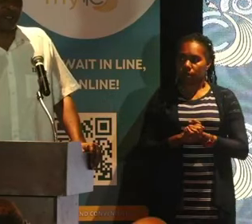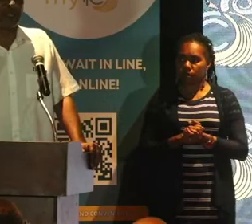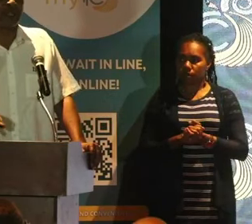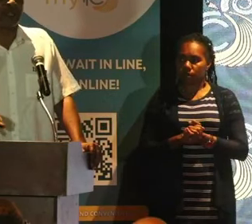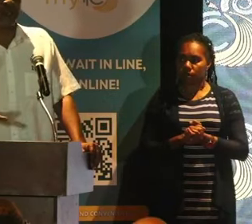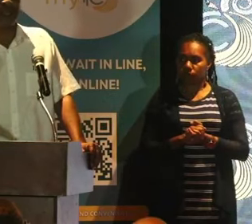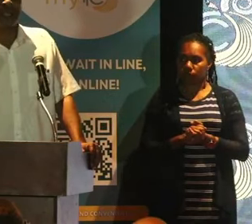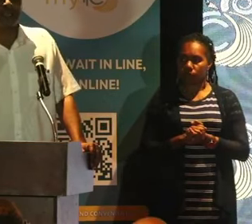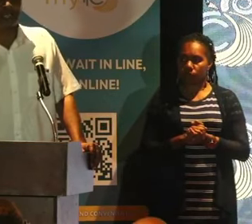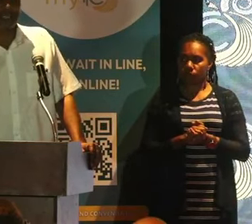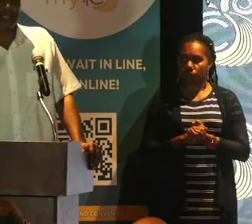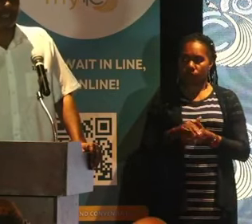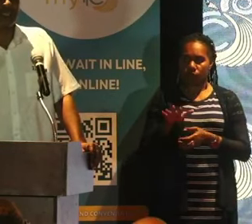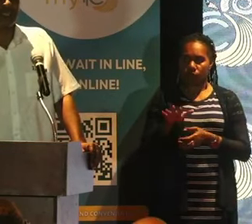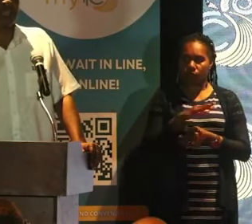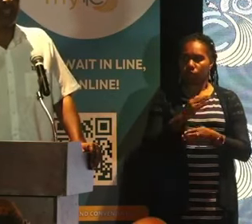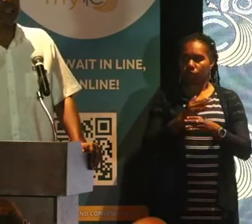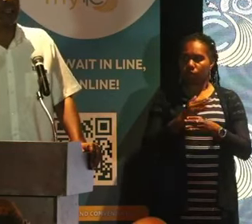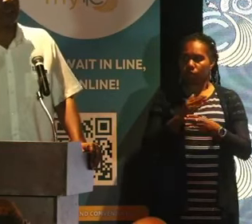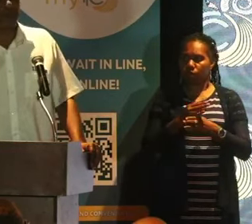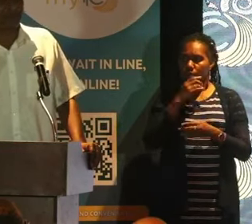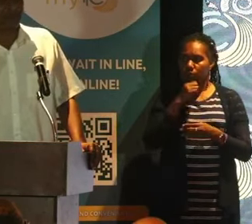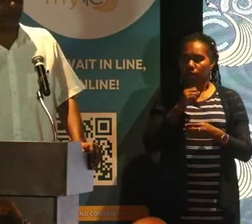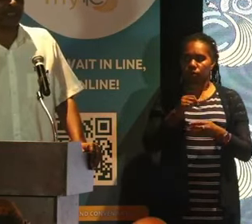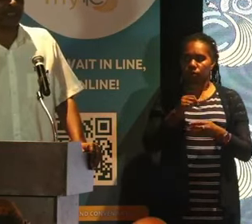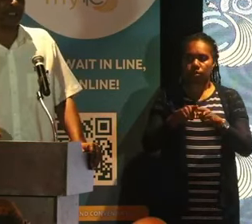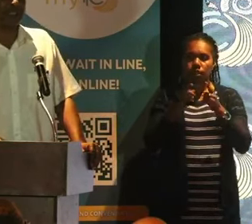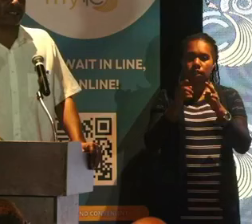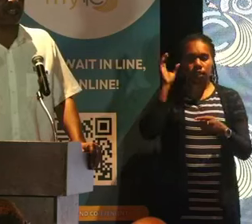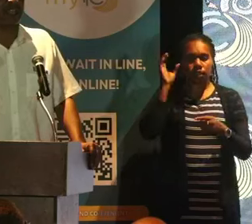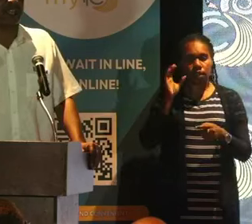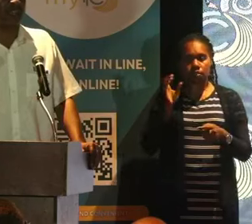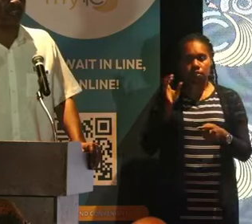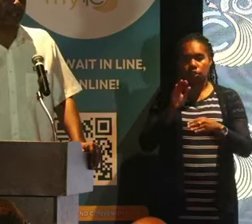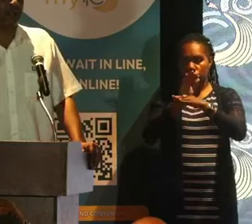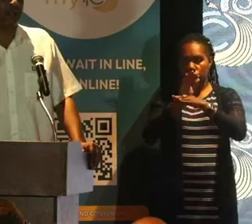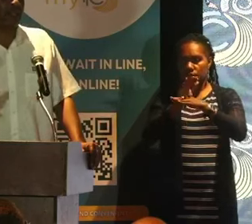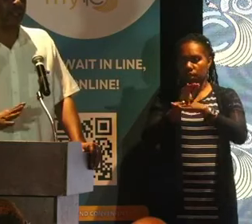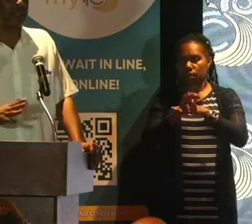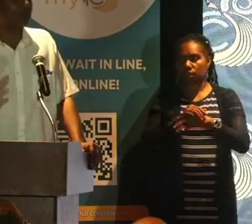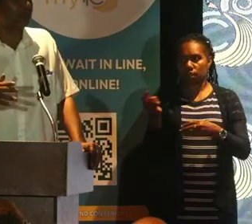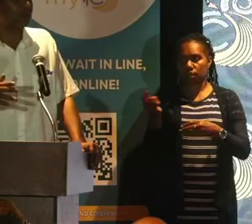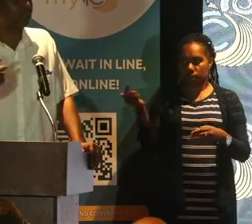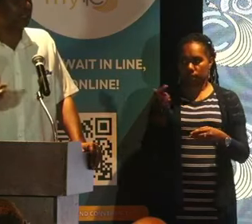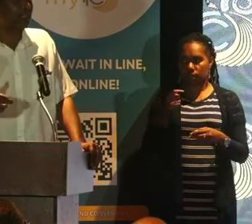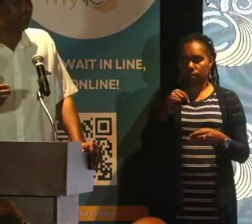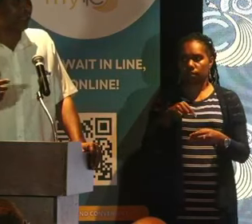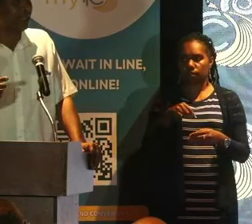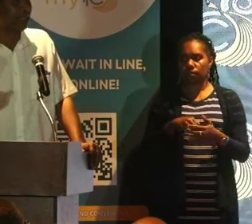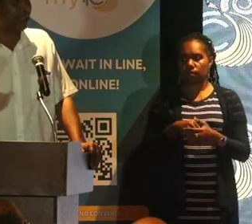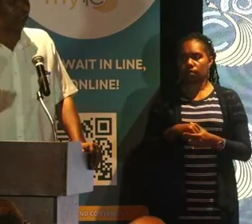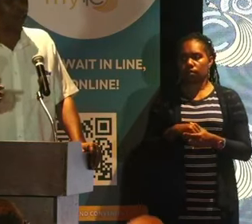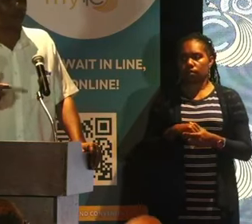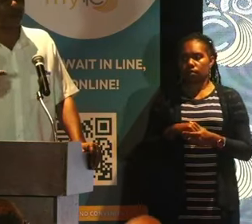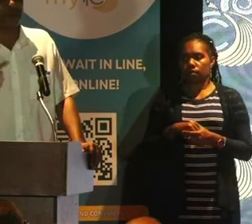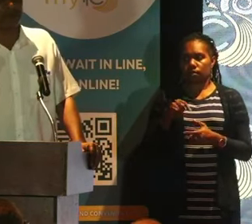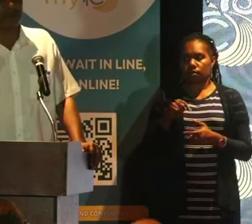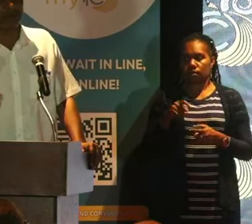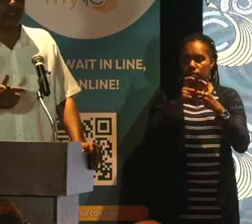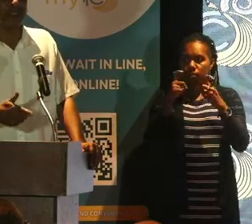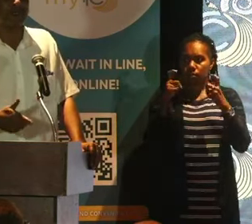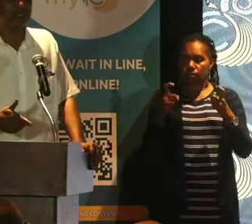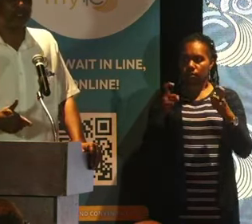company. But the directors, all non-citizens, they are whether, so this is another thing now. Are we